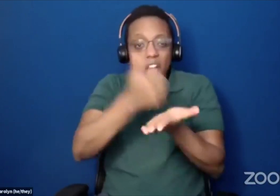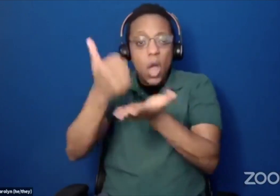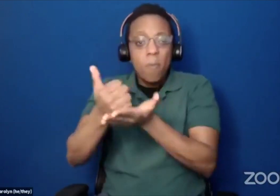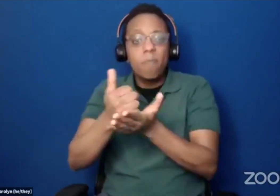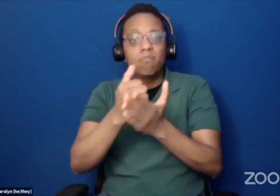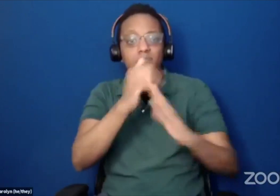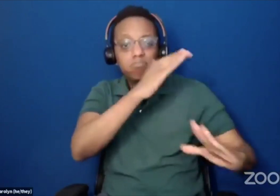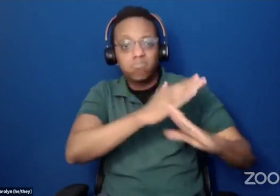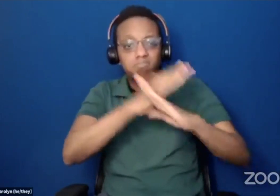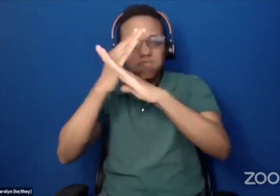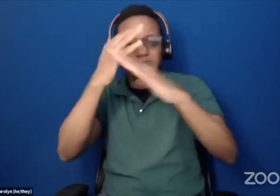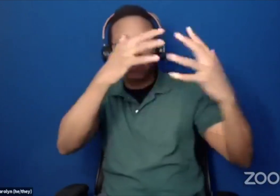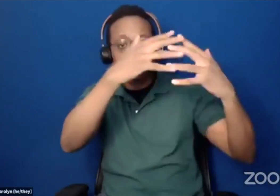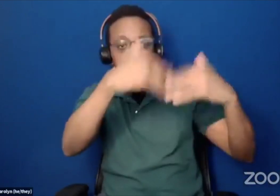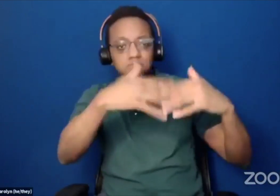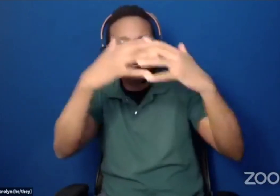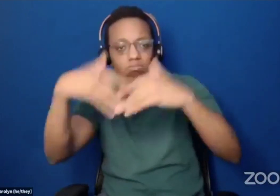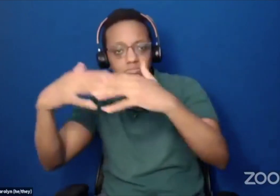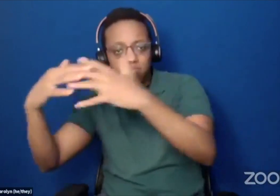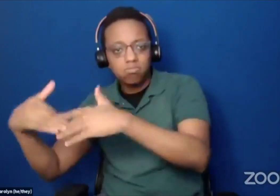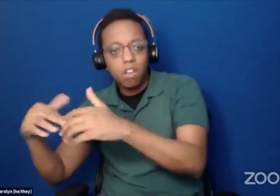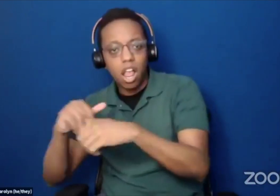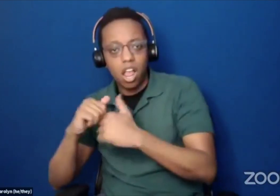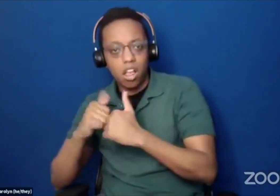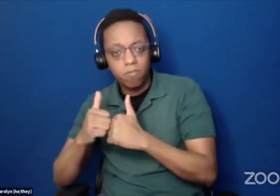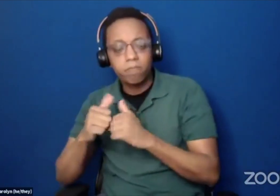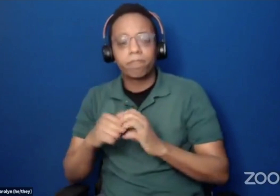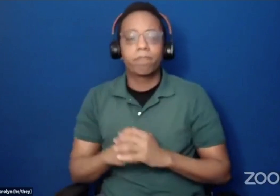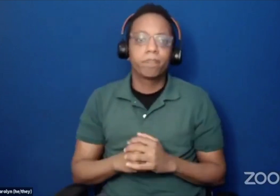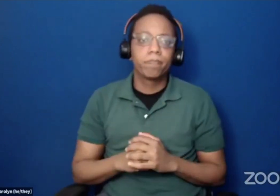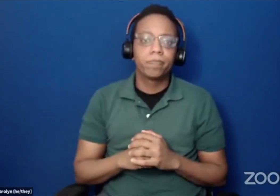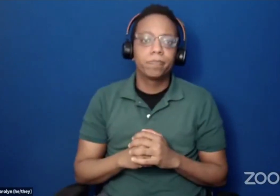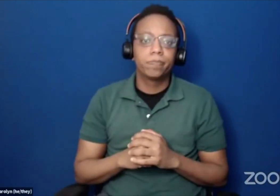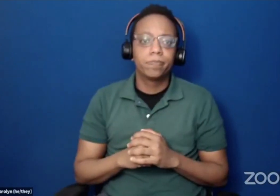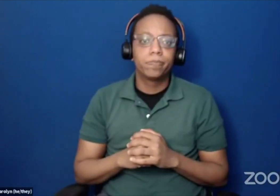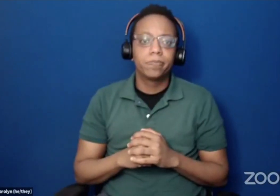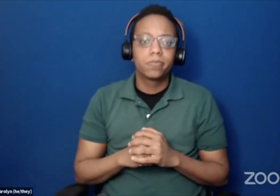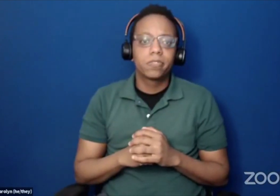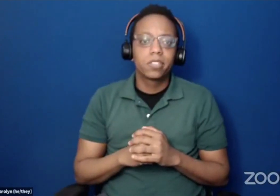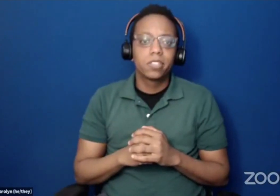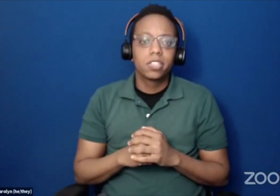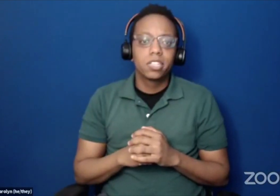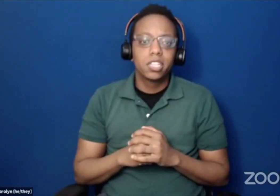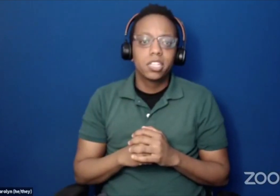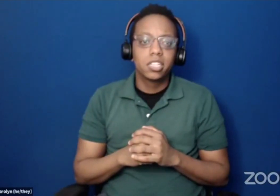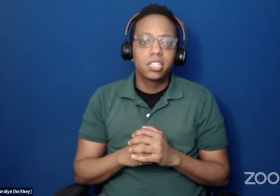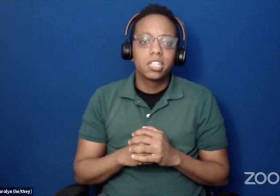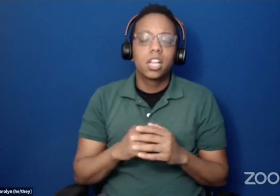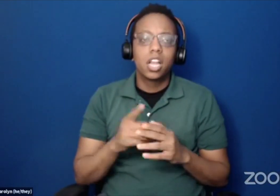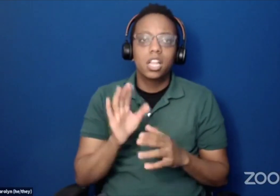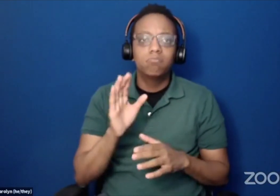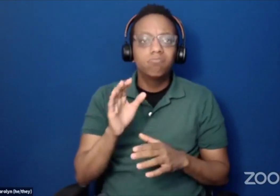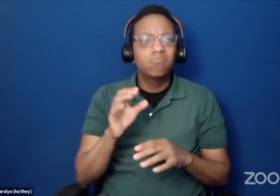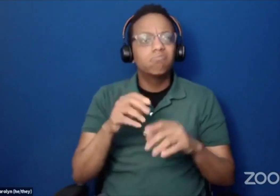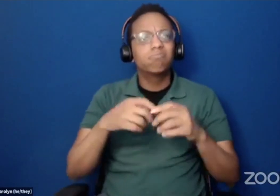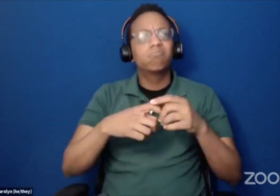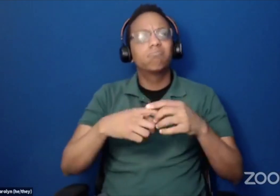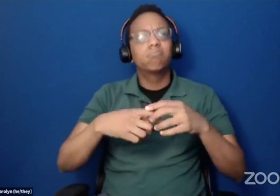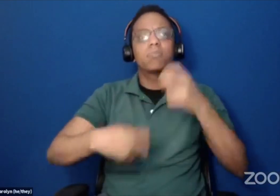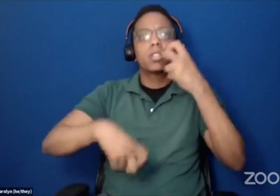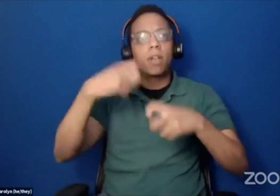we're doing to keep in mind with all of the problems that we're dealing with organizing. How can we